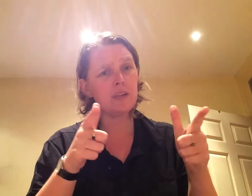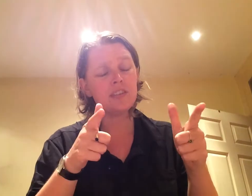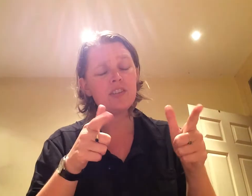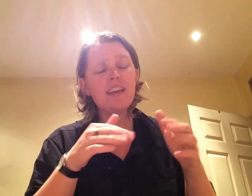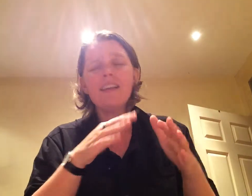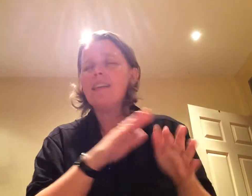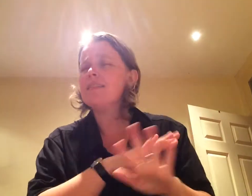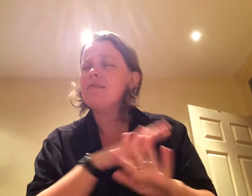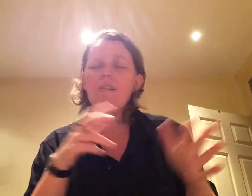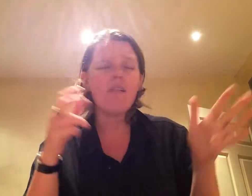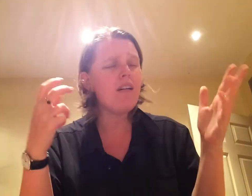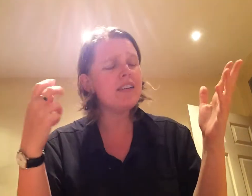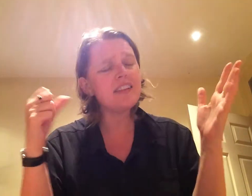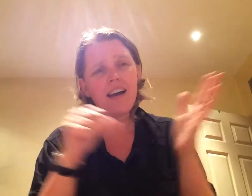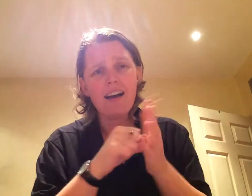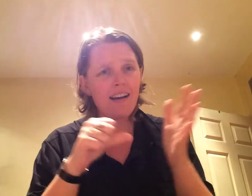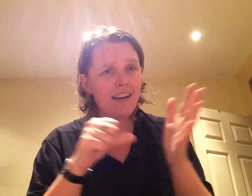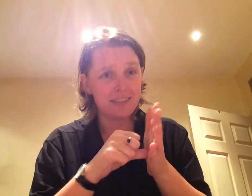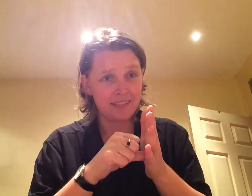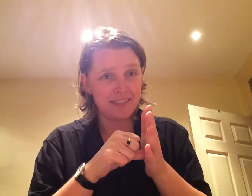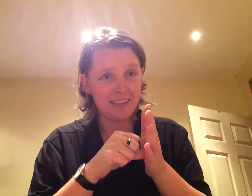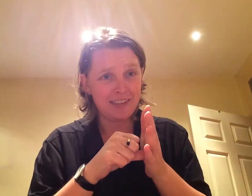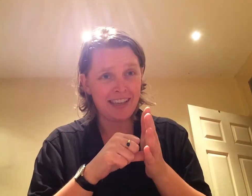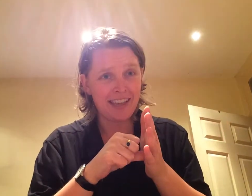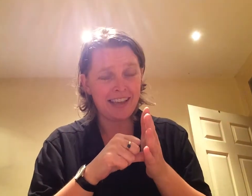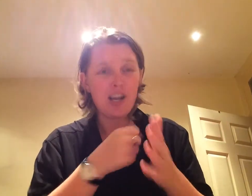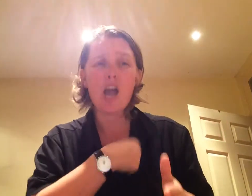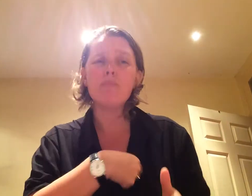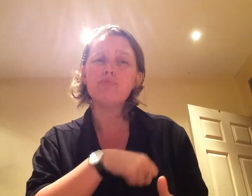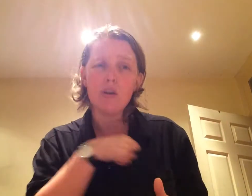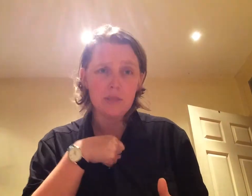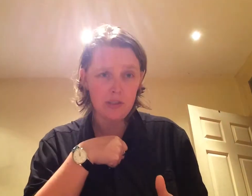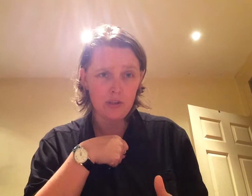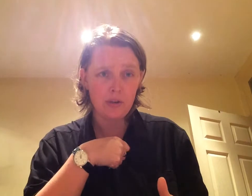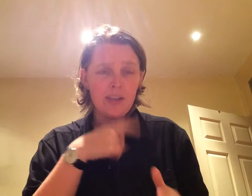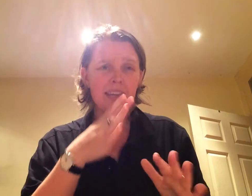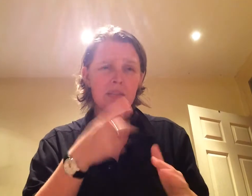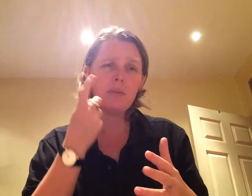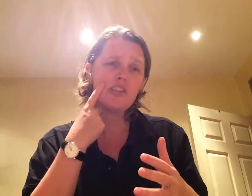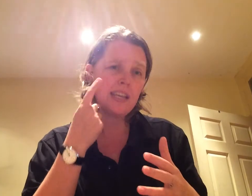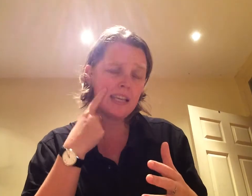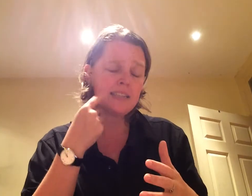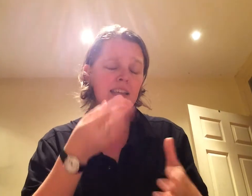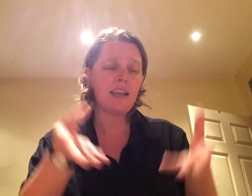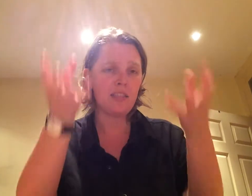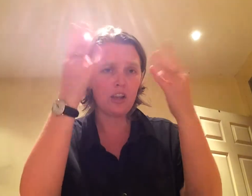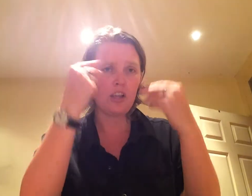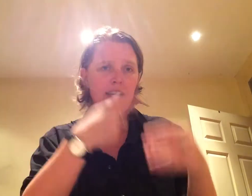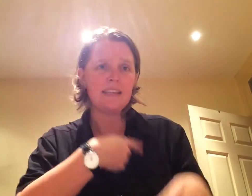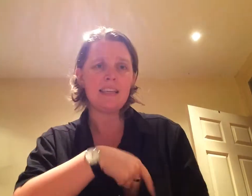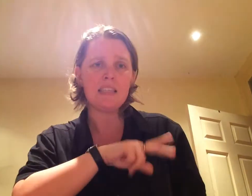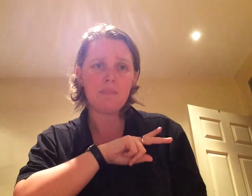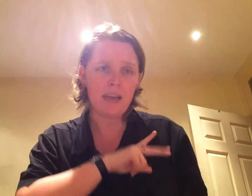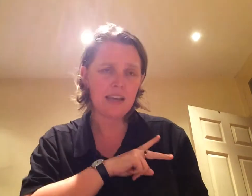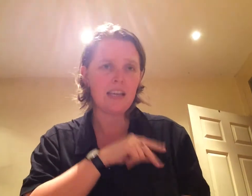language is not hard, okay? I promise you, it's much easier than learning, say, Spanish